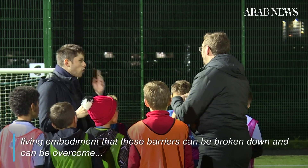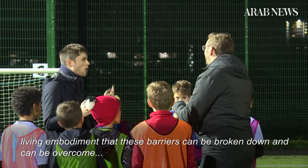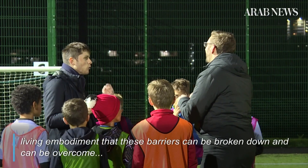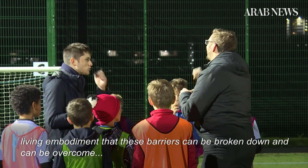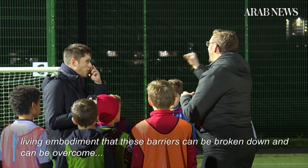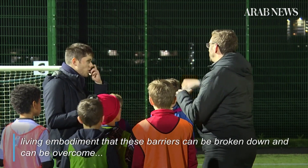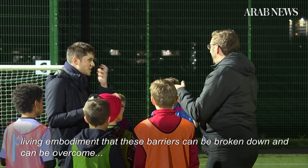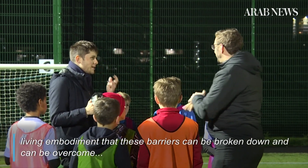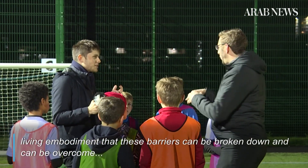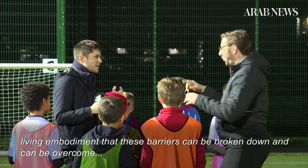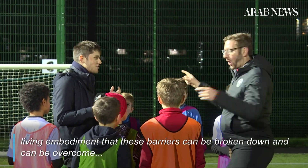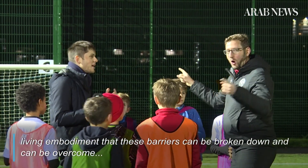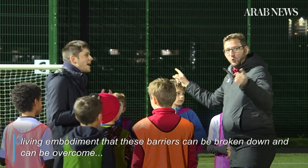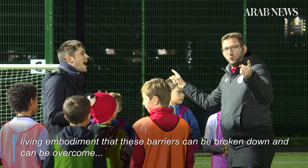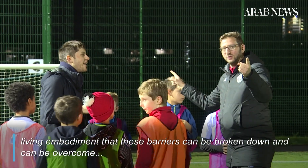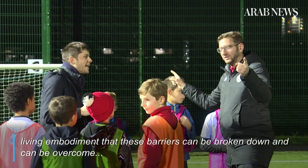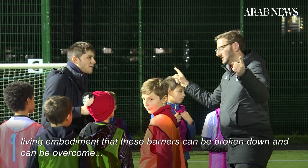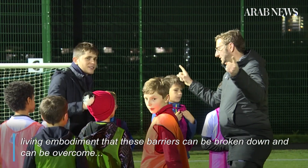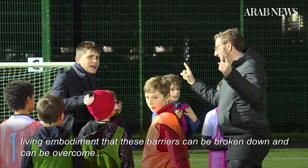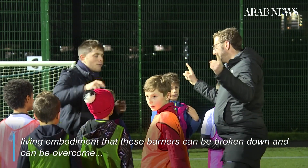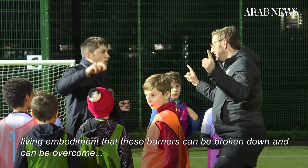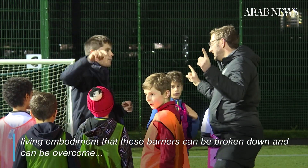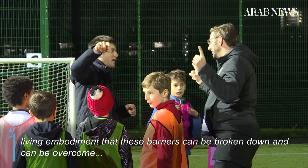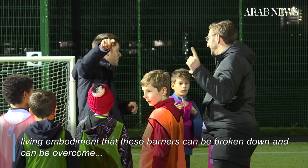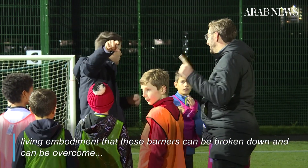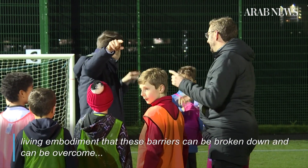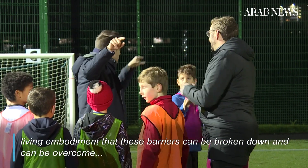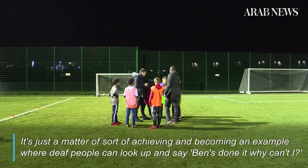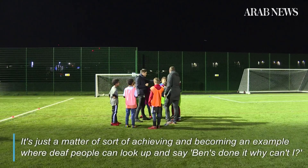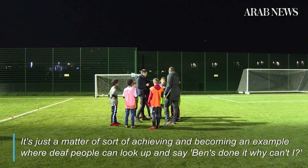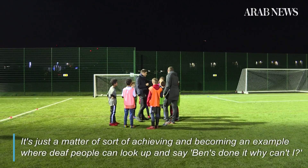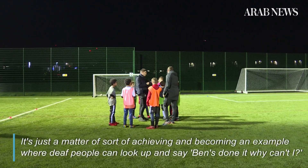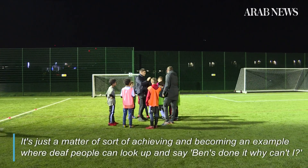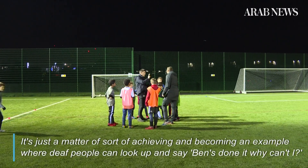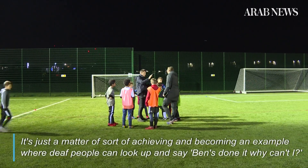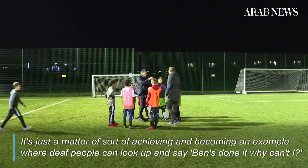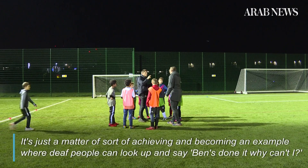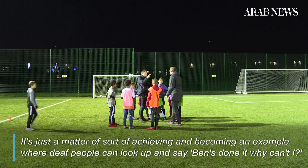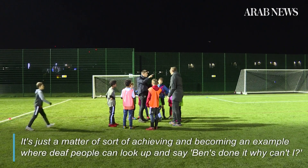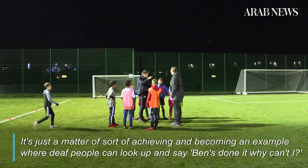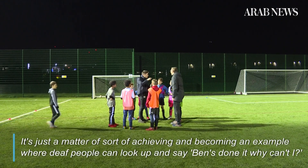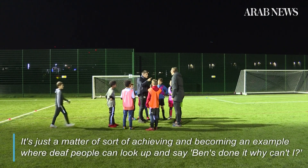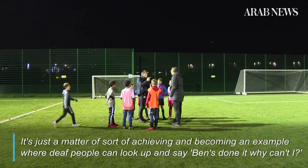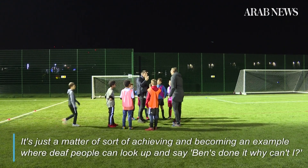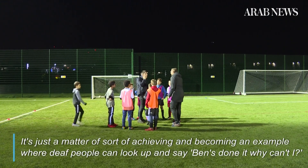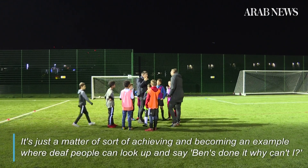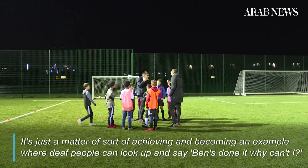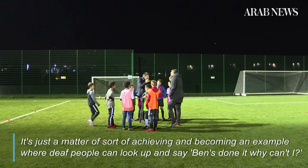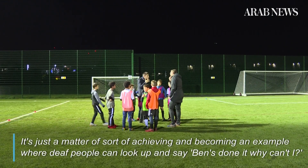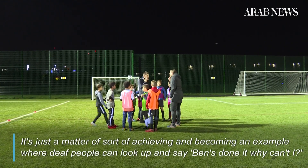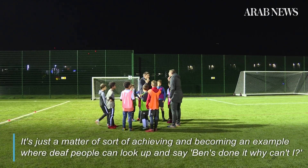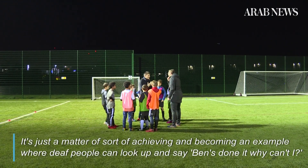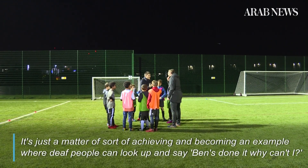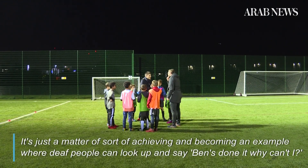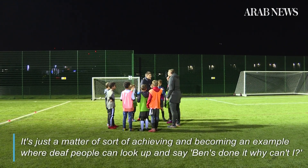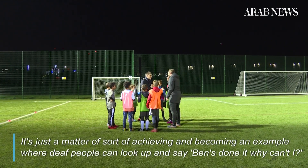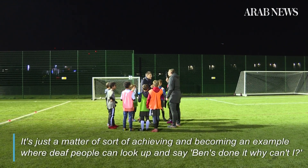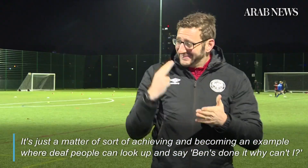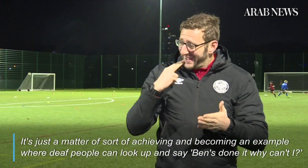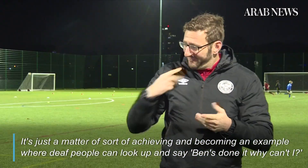embodiment that these barriers can be broken down and can be overcome. The matter of sort of achieving and becoming that example where deaf people can